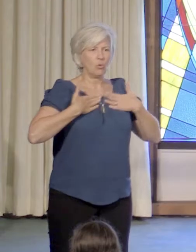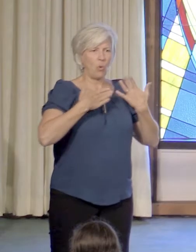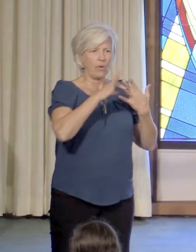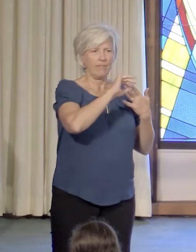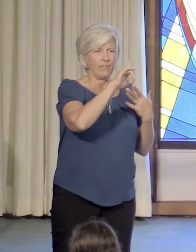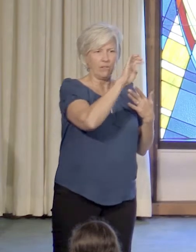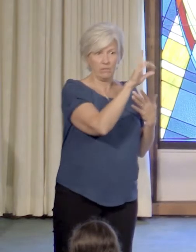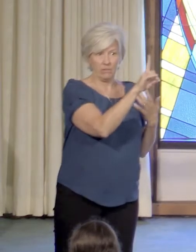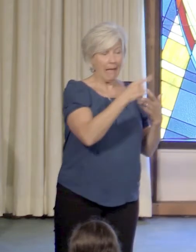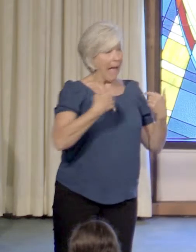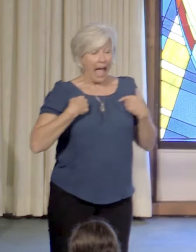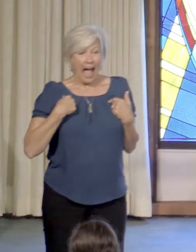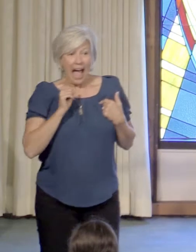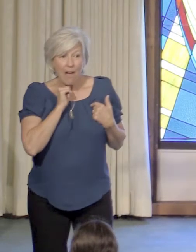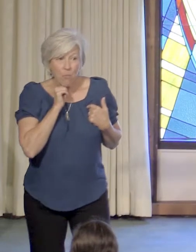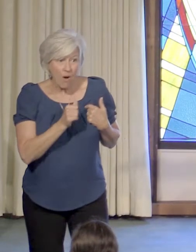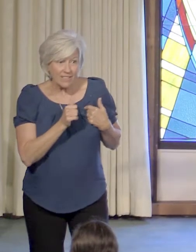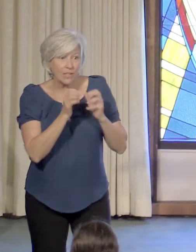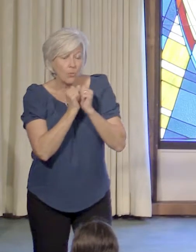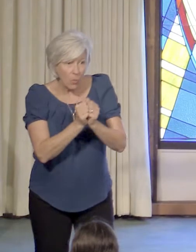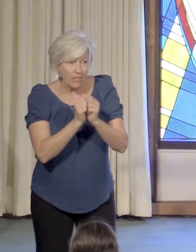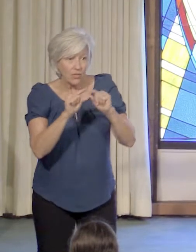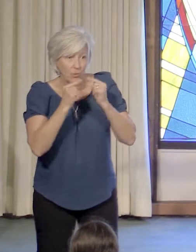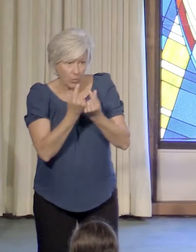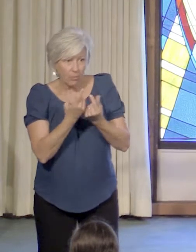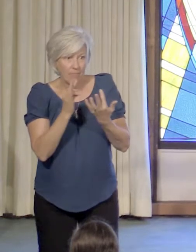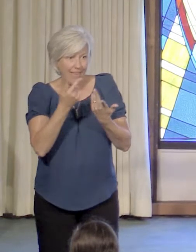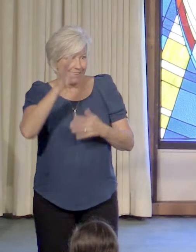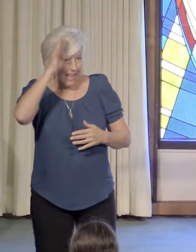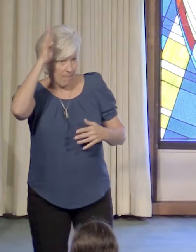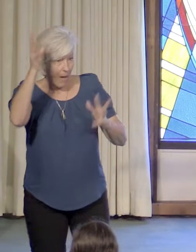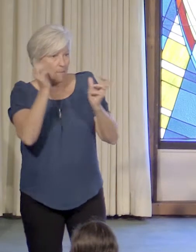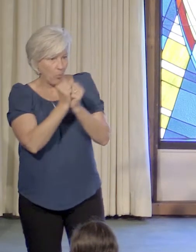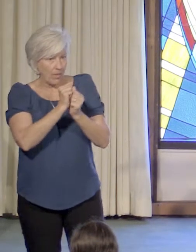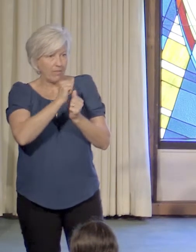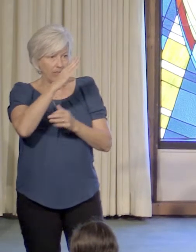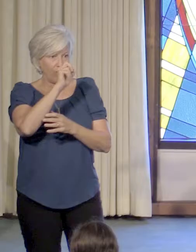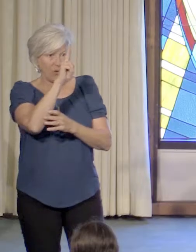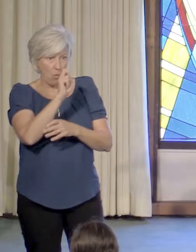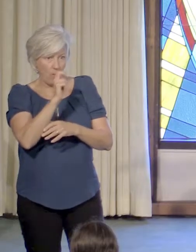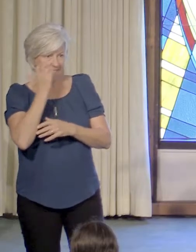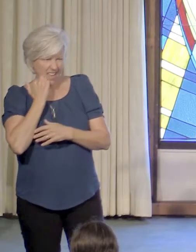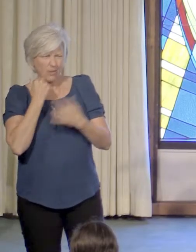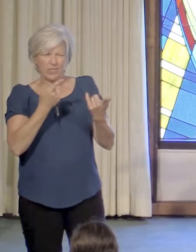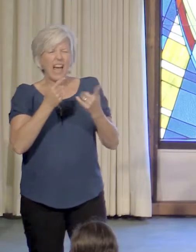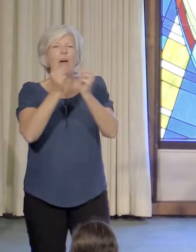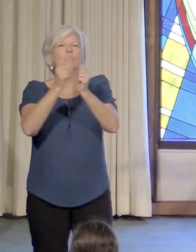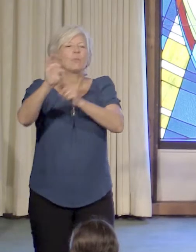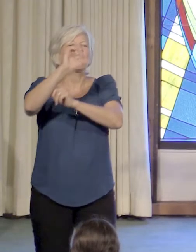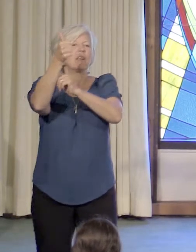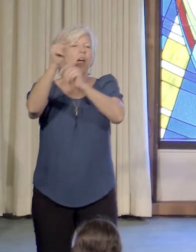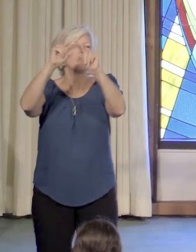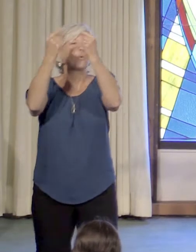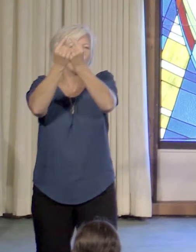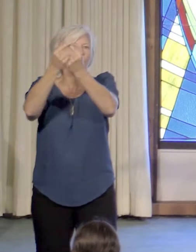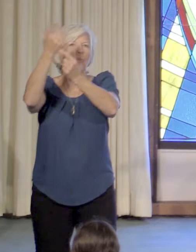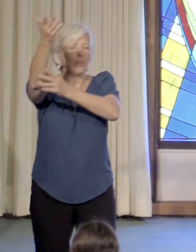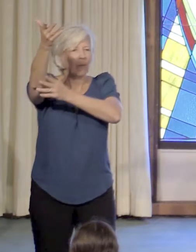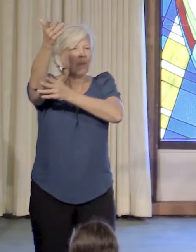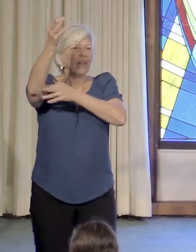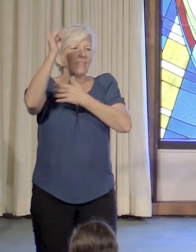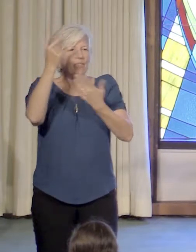core values. I was off with the group that was doing the strategic plan for the church when we actually did this. You know, some of you may have actually been in